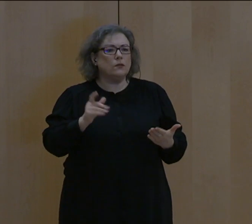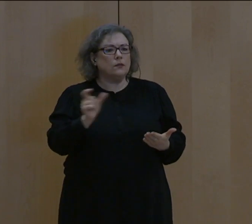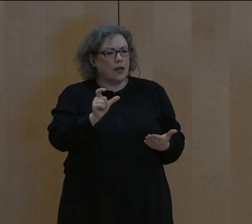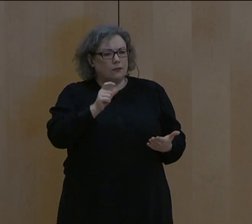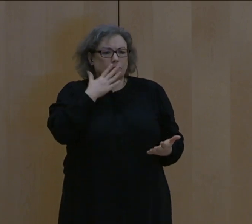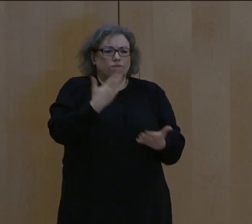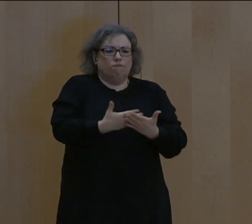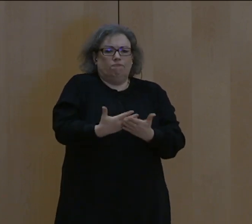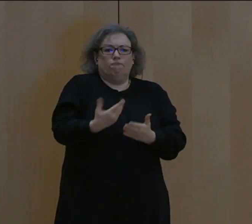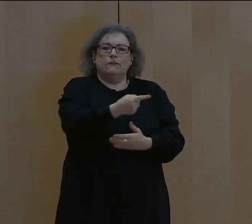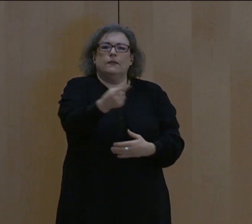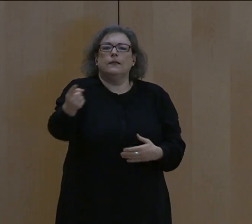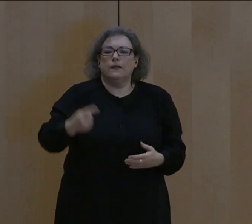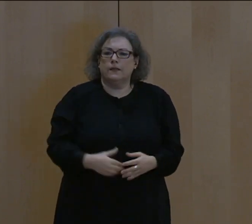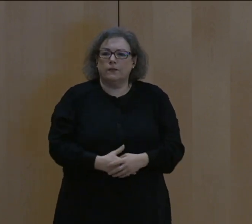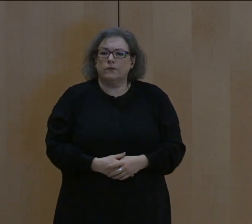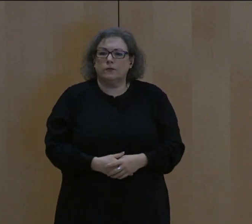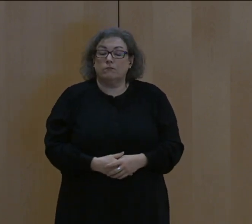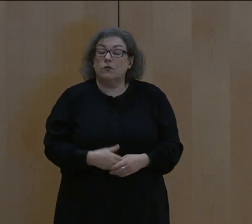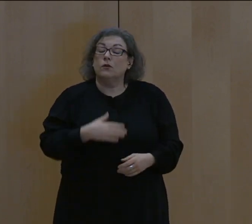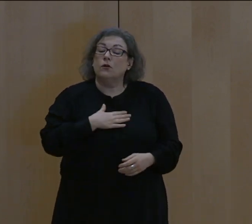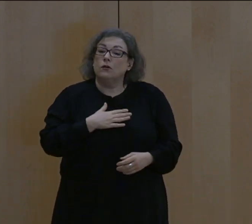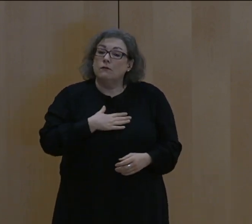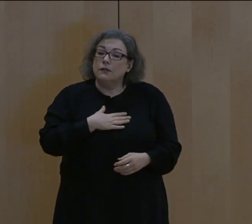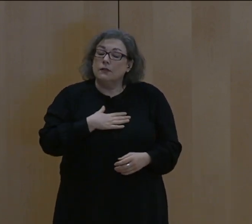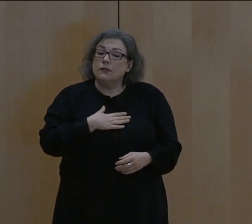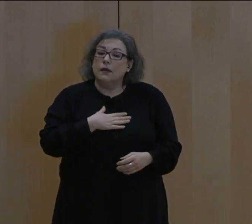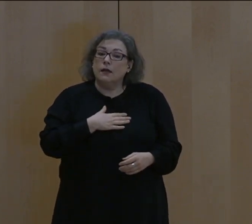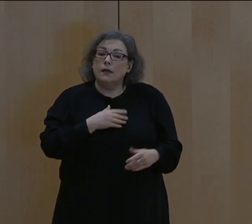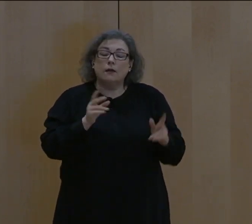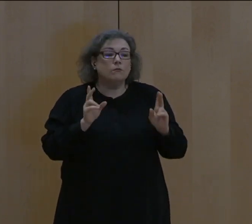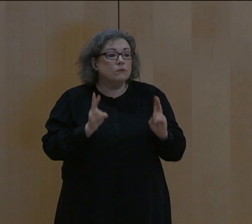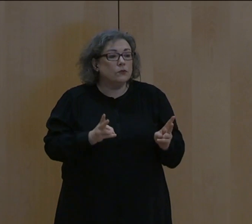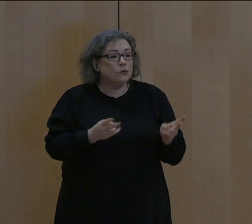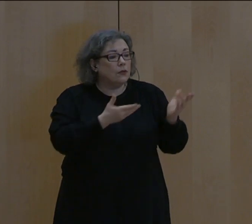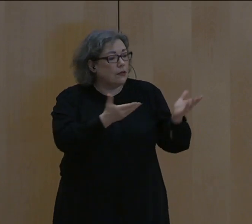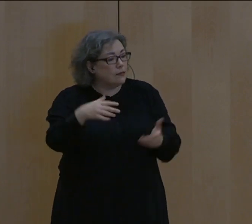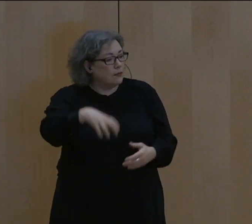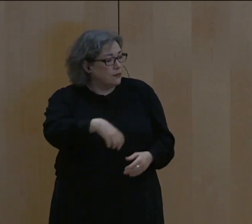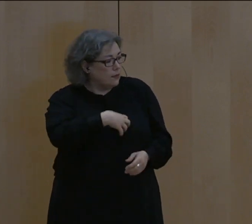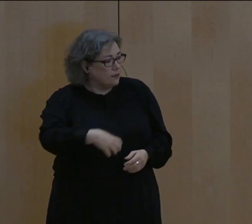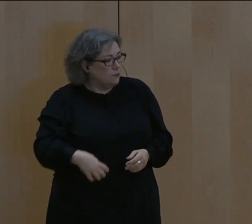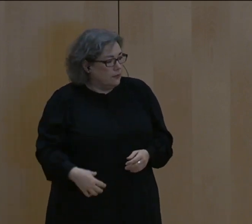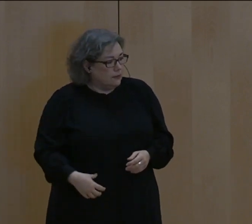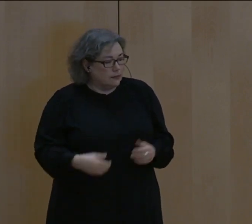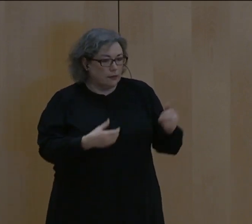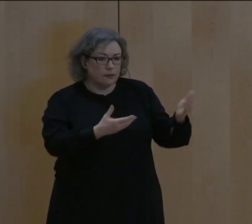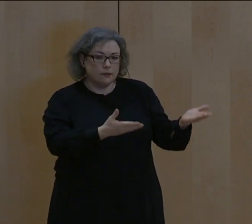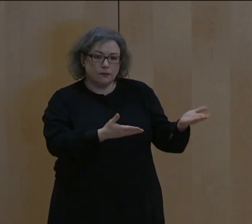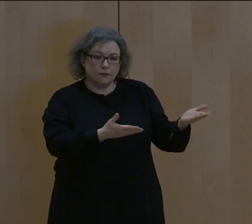I would like to also welcome the Prime Minister, members of the Parliament of the